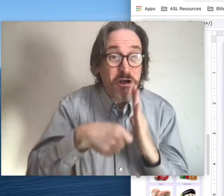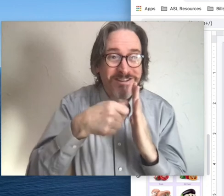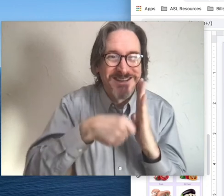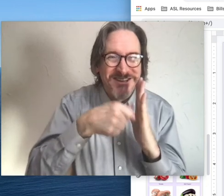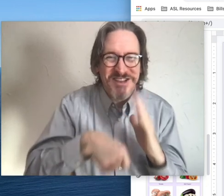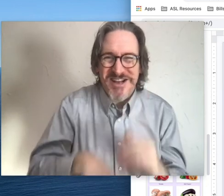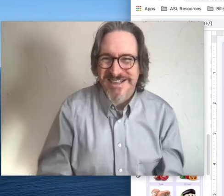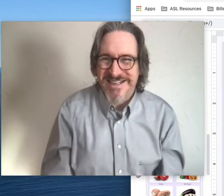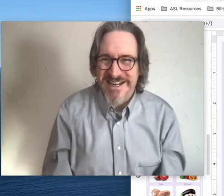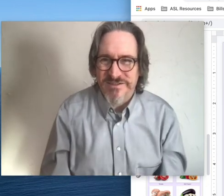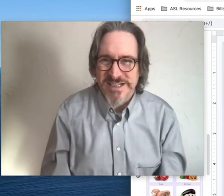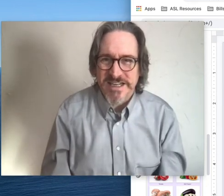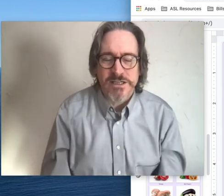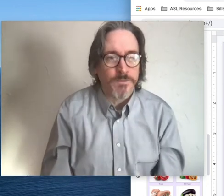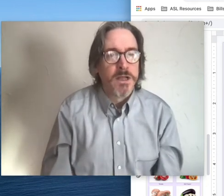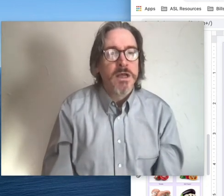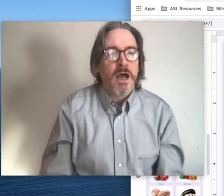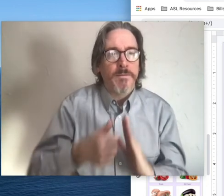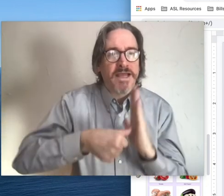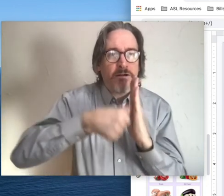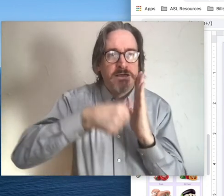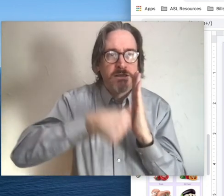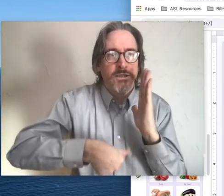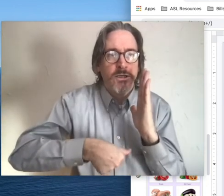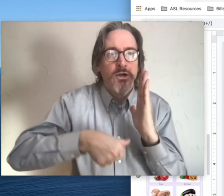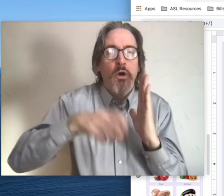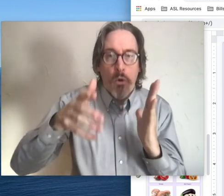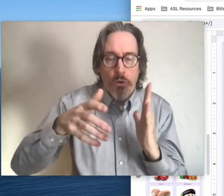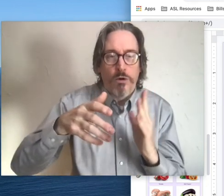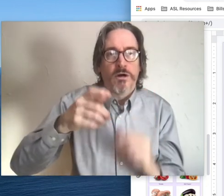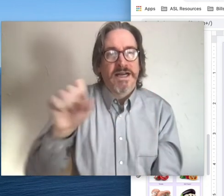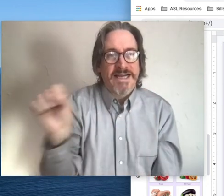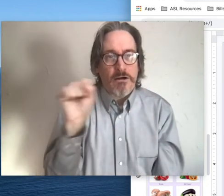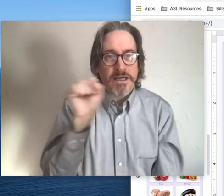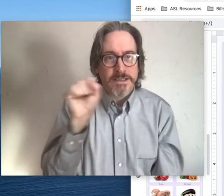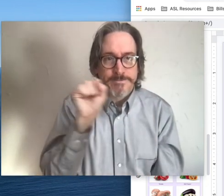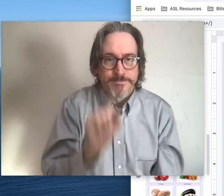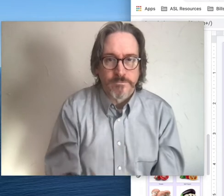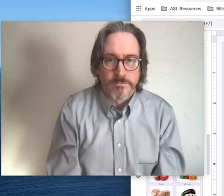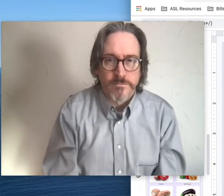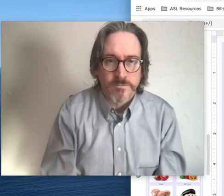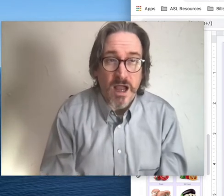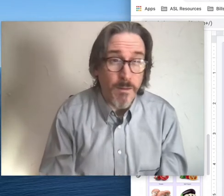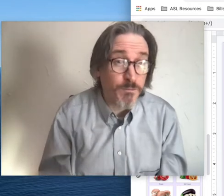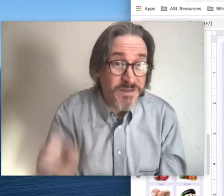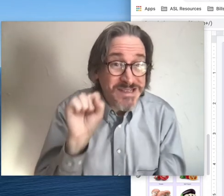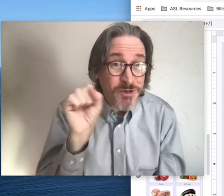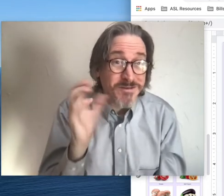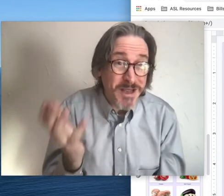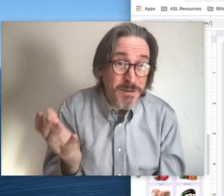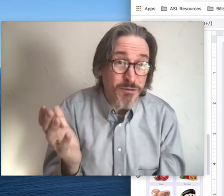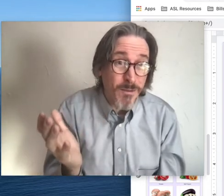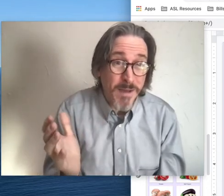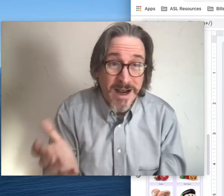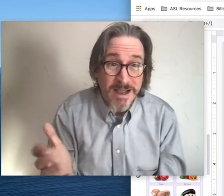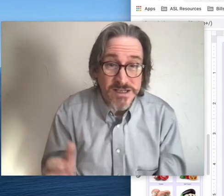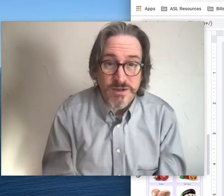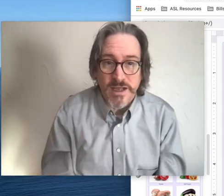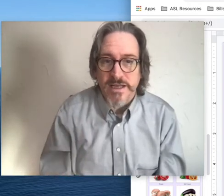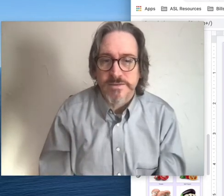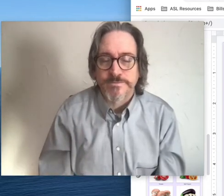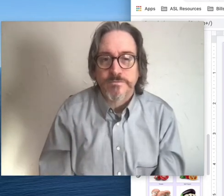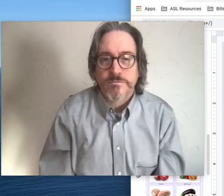that's called, you do the outside to take off the skin. So carrot or carrot. This one can be problematic,